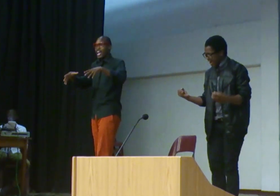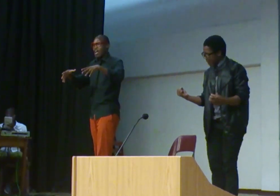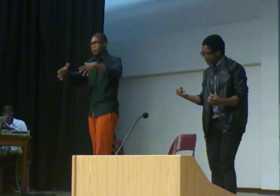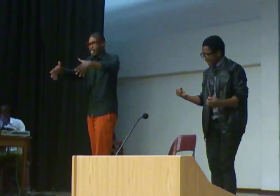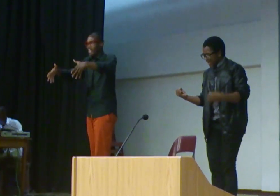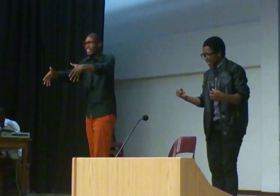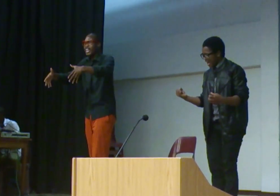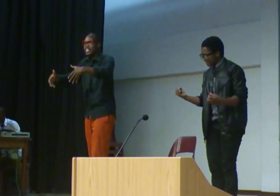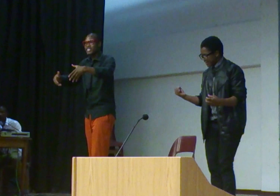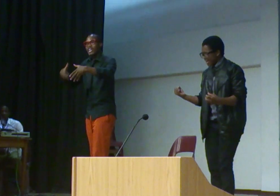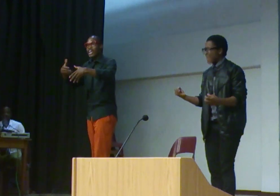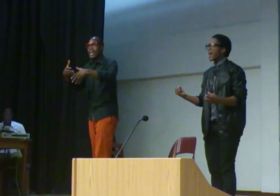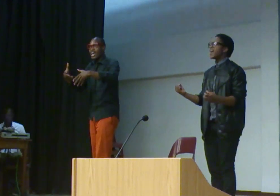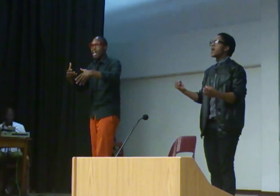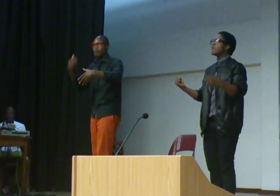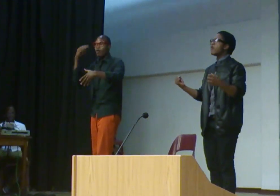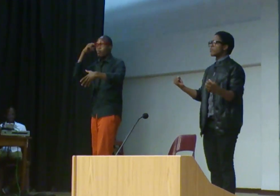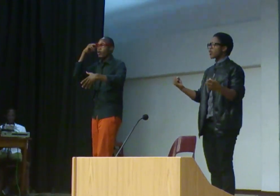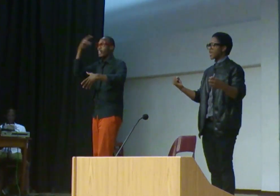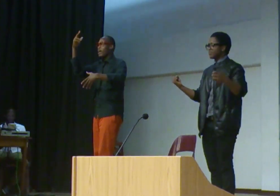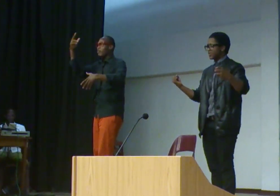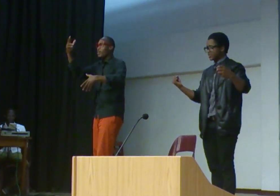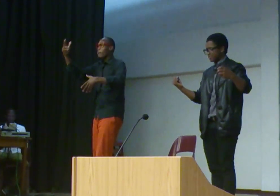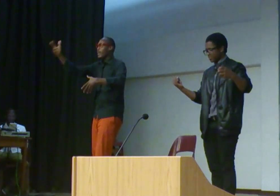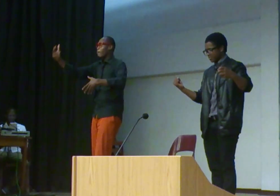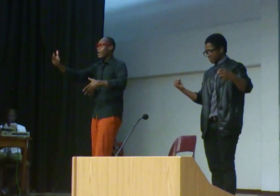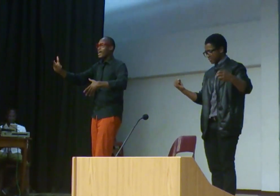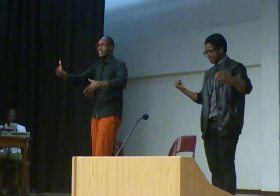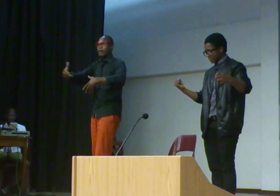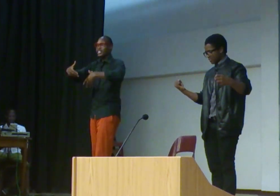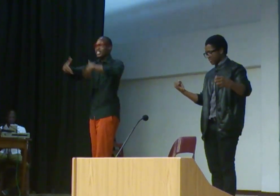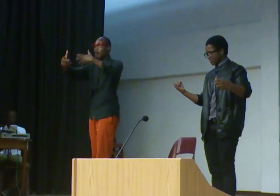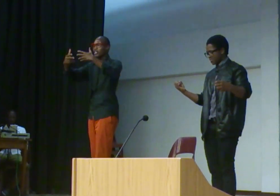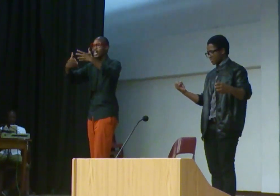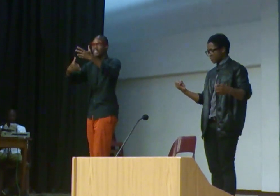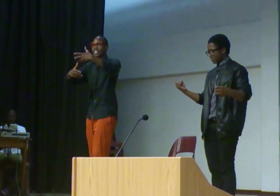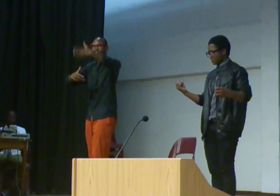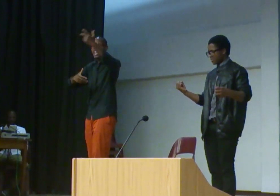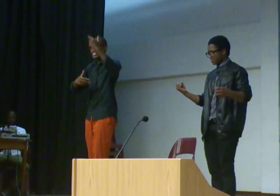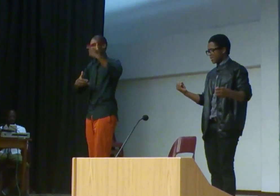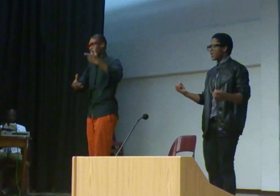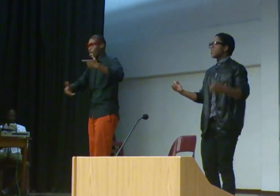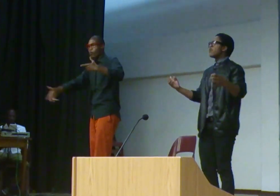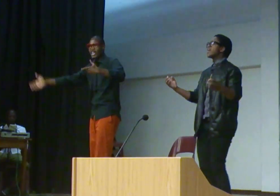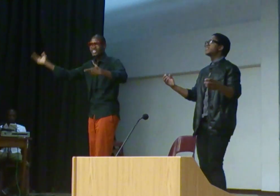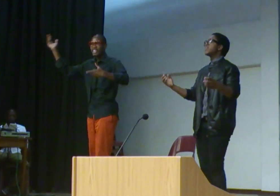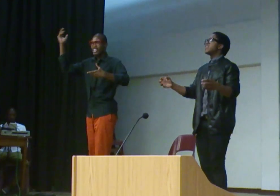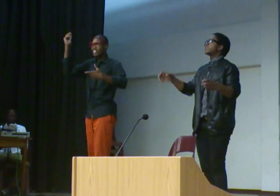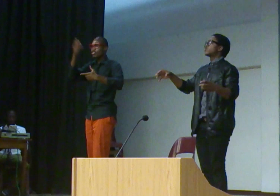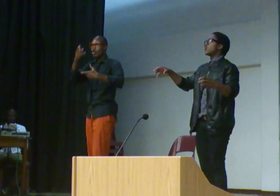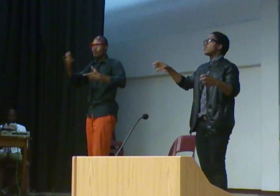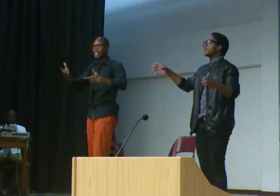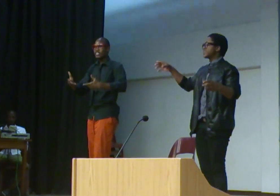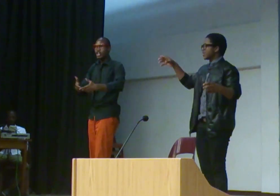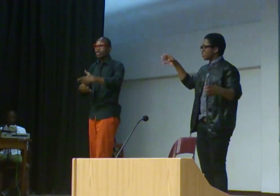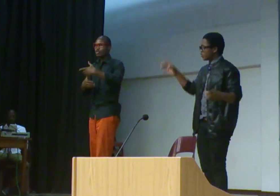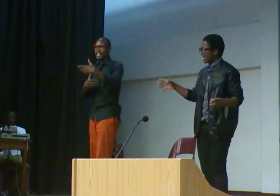am in case. And I am prepared. By the bed, the miscounted, the rest, the waste, the soul waste to